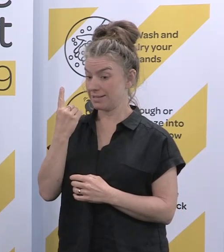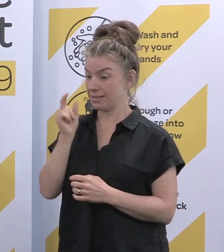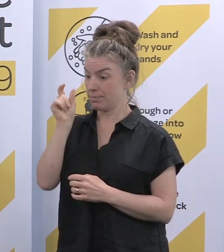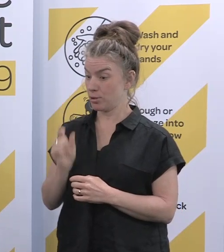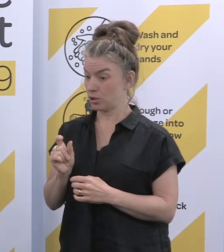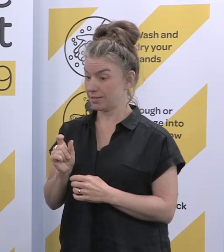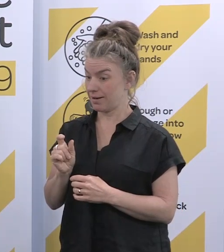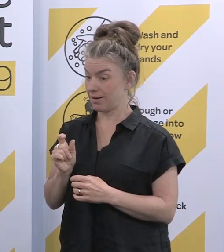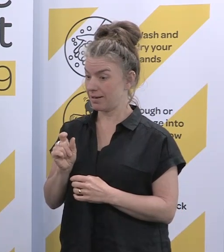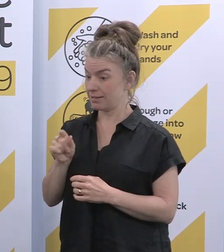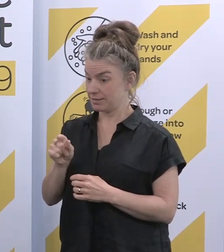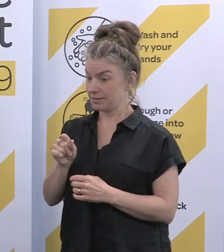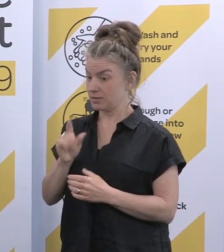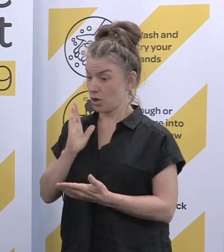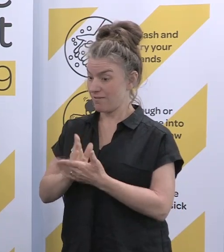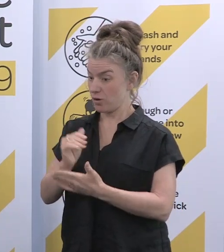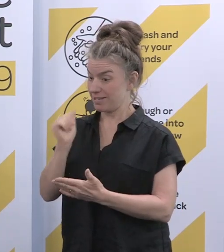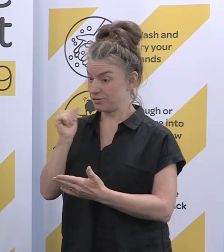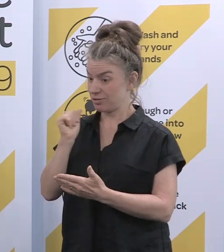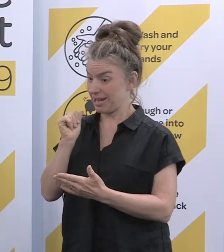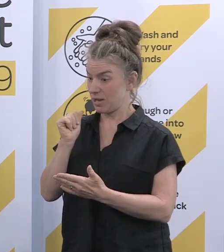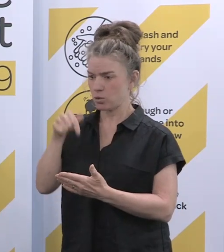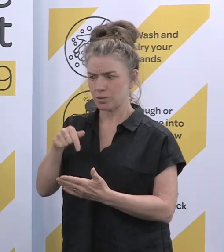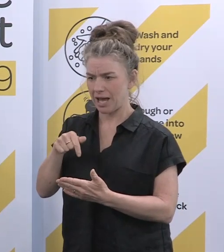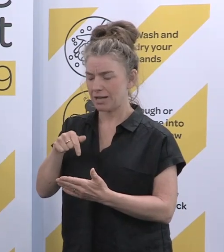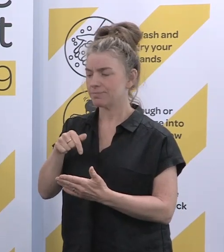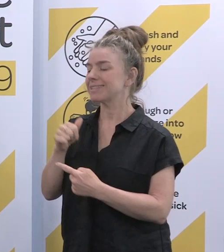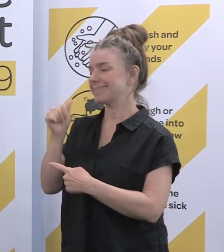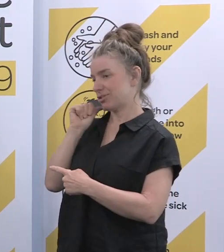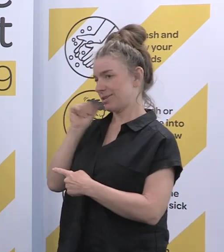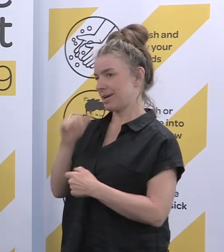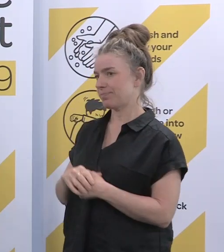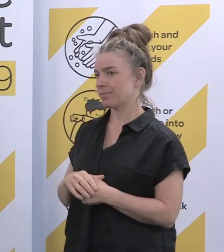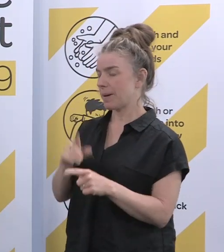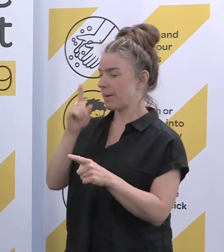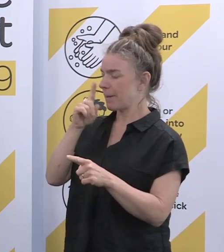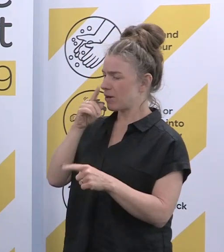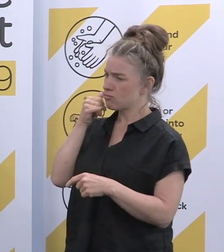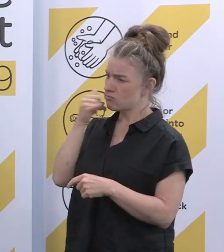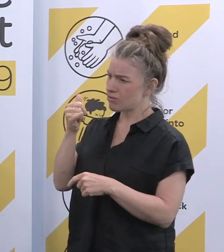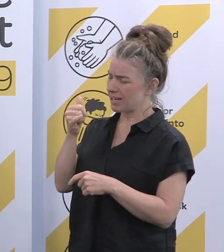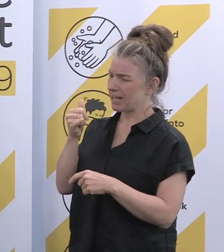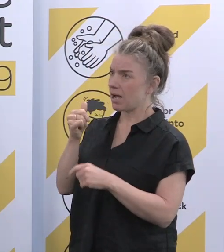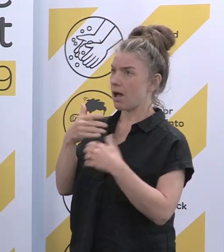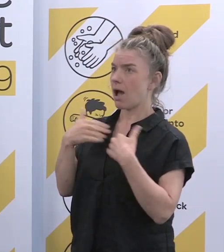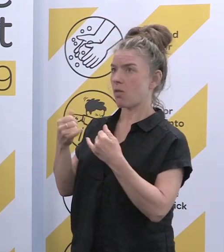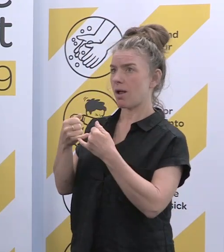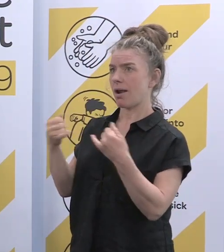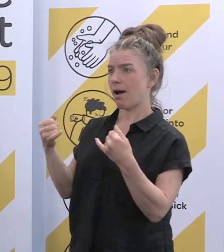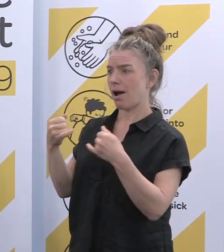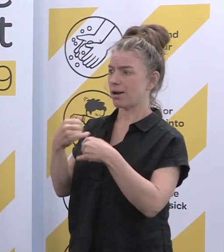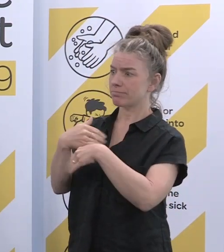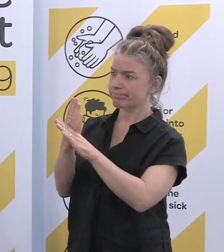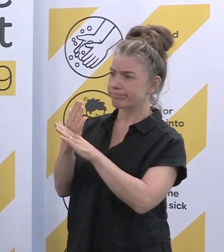community transmission? It was one that was reported yesterday. People are waiting hours to get through to Healthline. What's being done to increase the capacity to